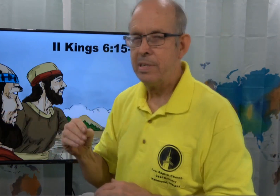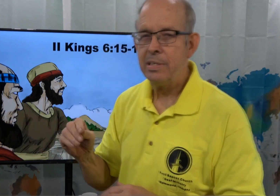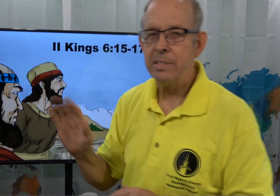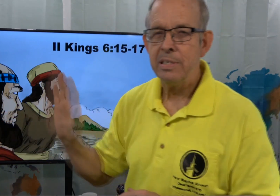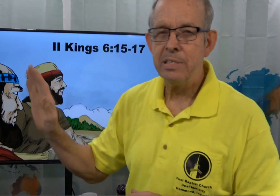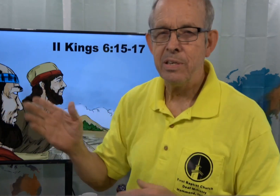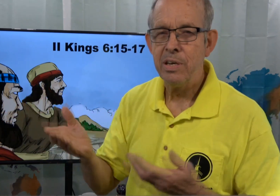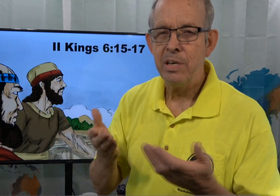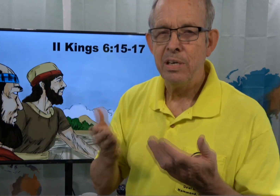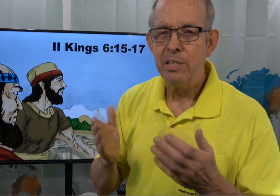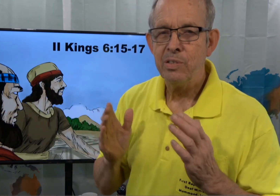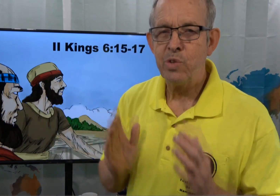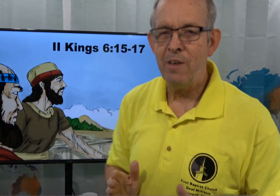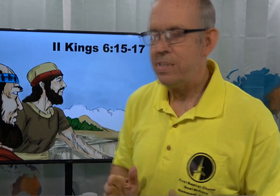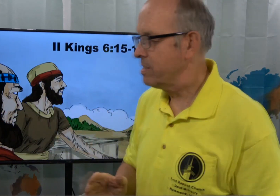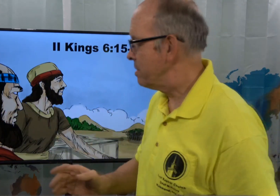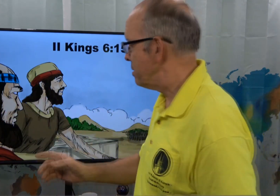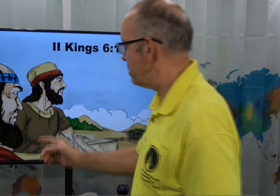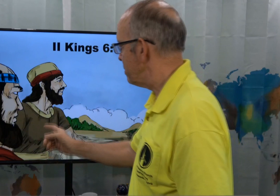and his service.